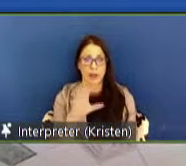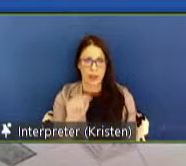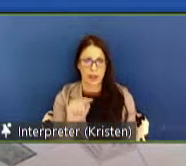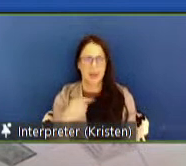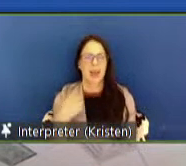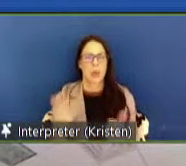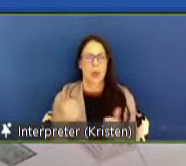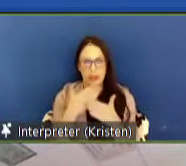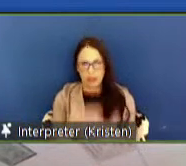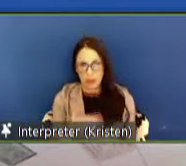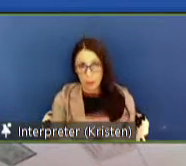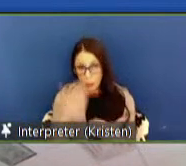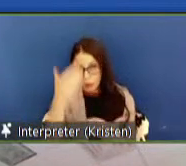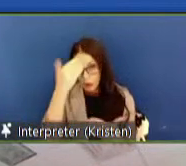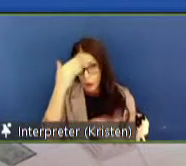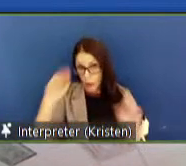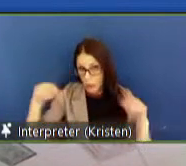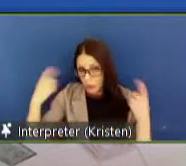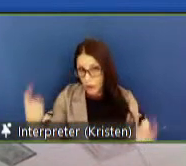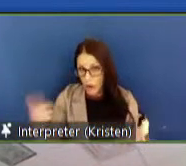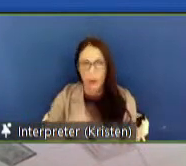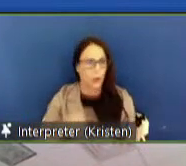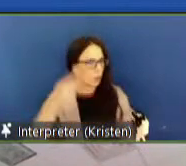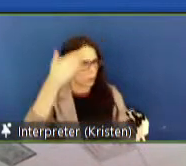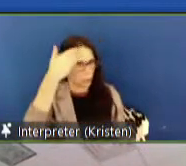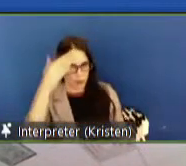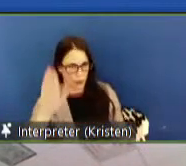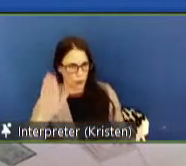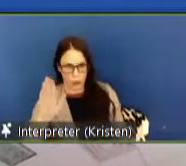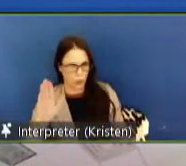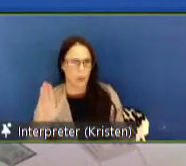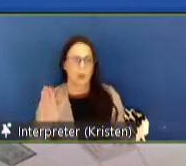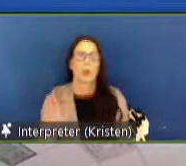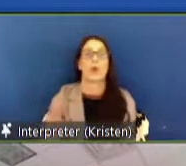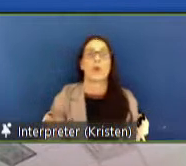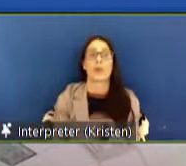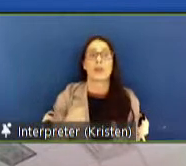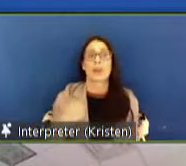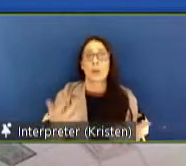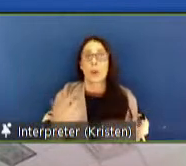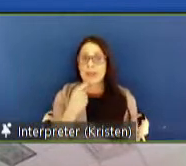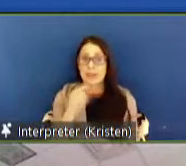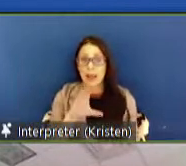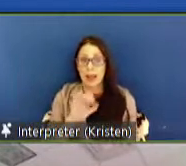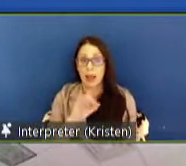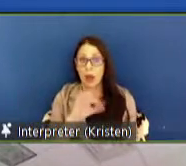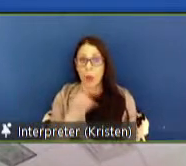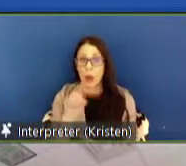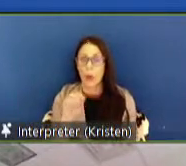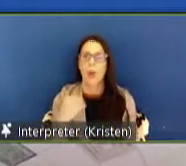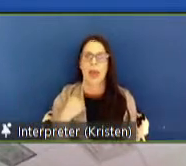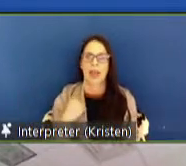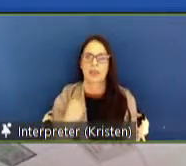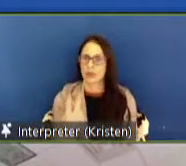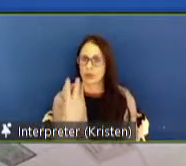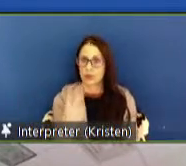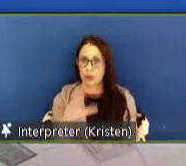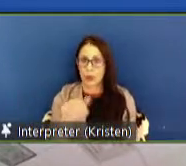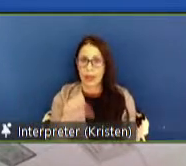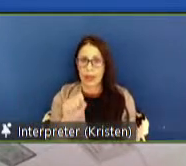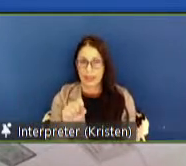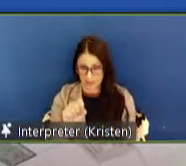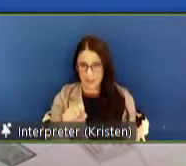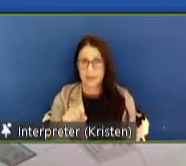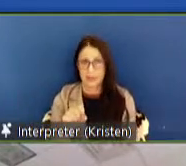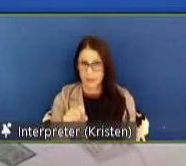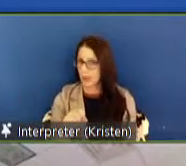know so far and what we don't know at this point. First thing I want to say is that Colorado still has just 2 reported cases of the Omicron variant. We haven't detected